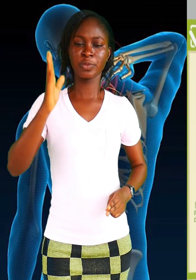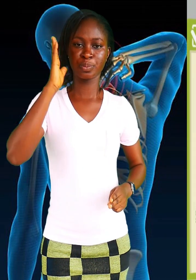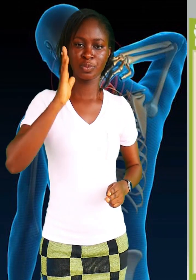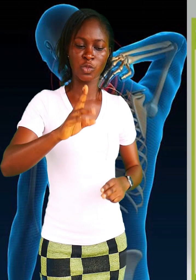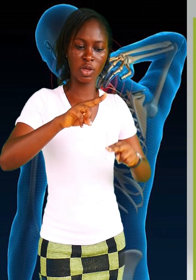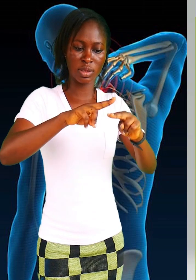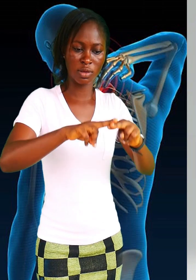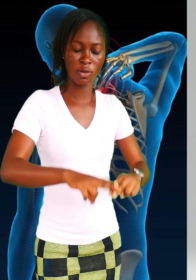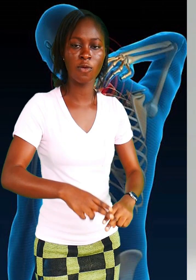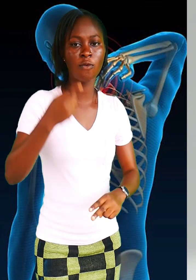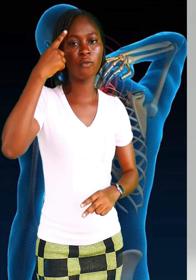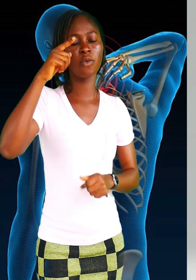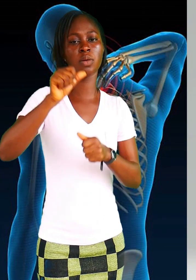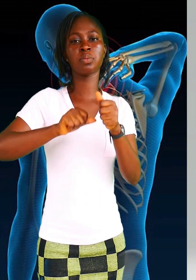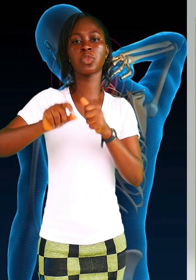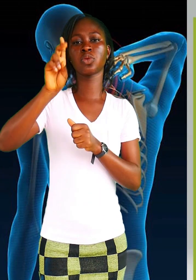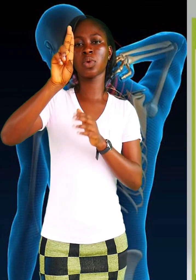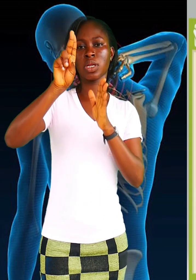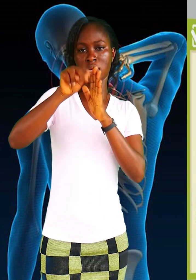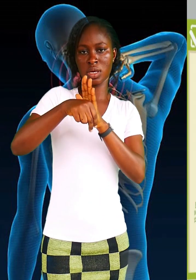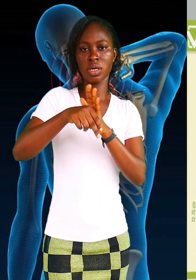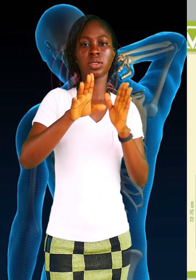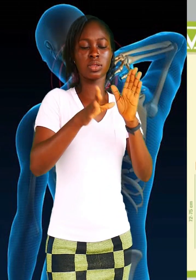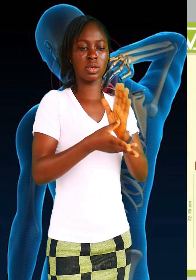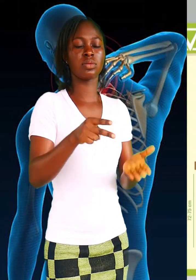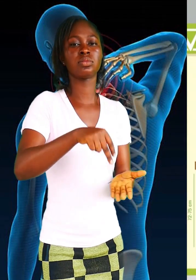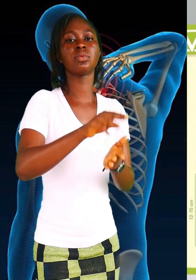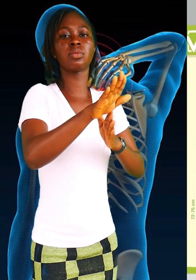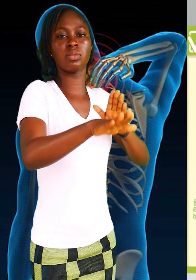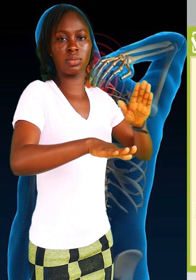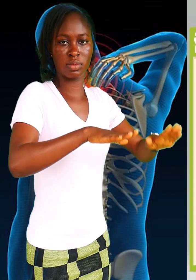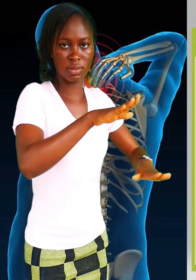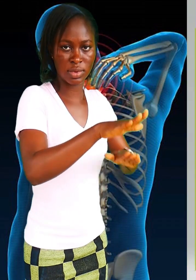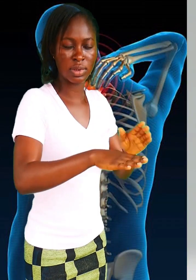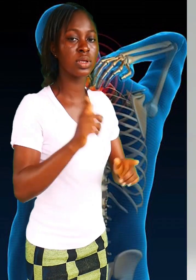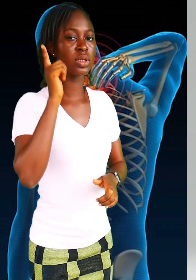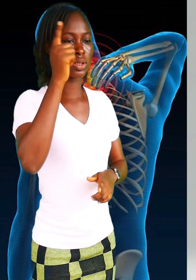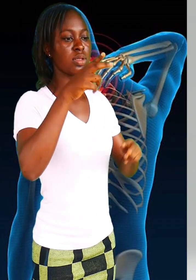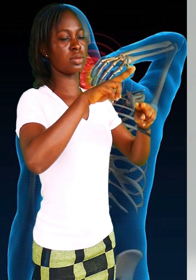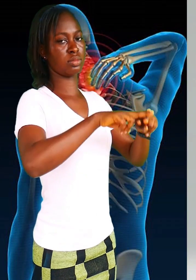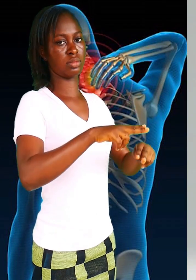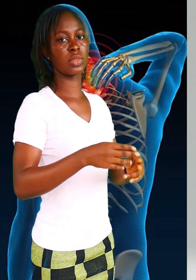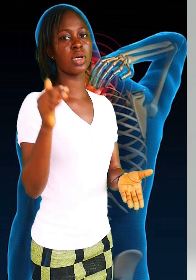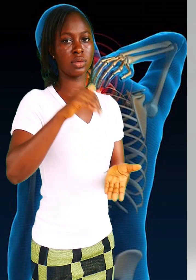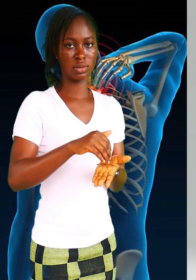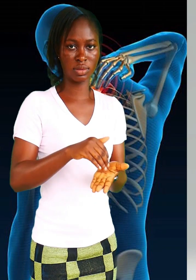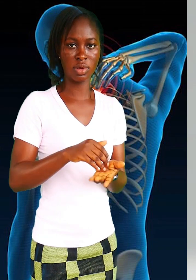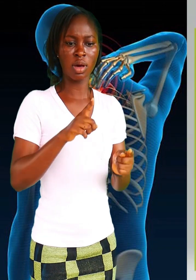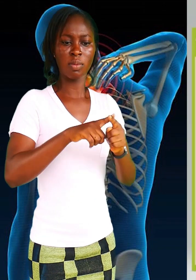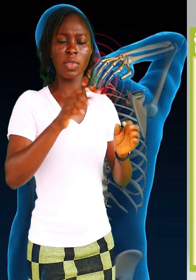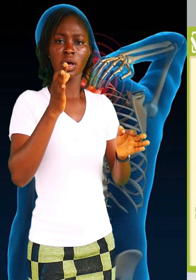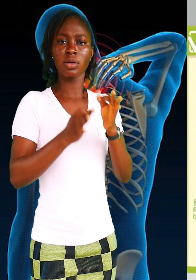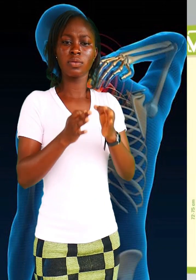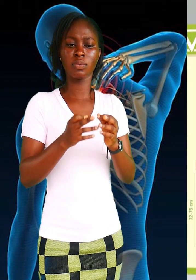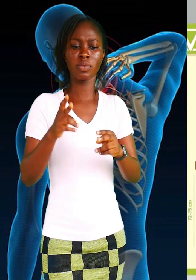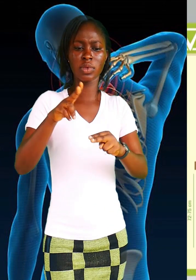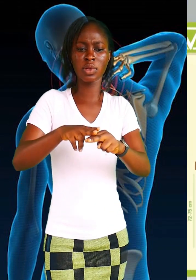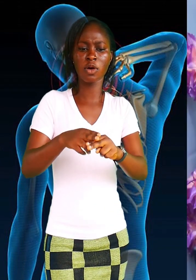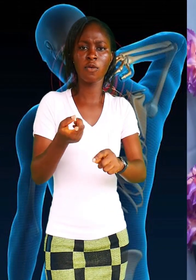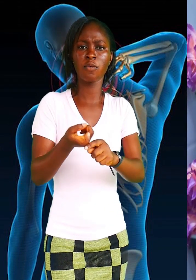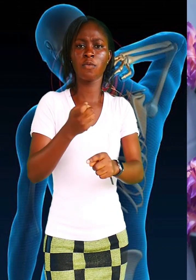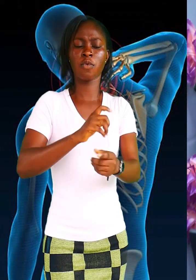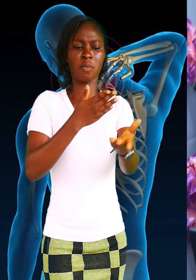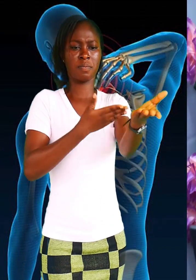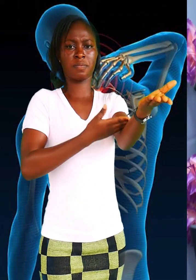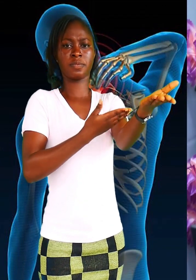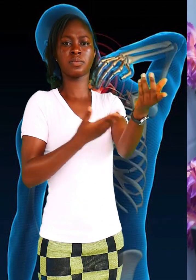crack, now sign better now. But so, tennis if you and opera could see you, may I? Now, I'm not Cassandra, you wait to see you be our son,